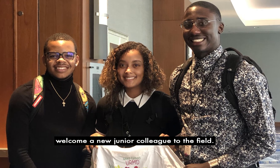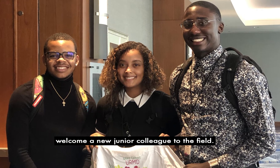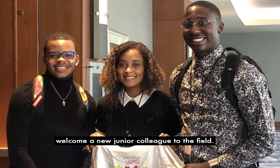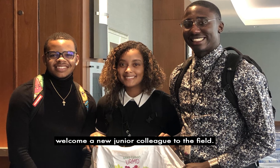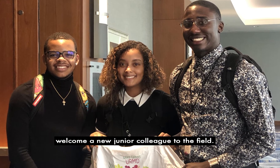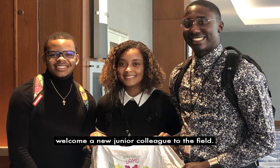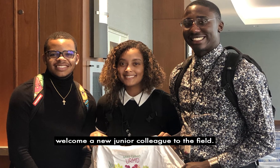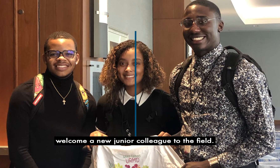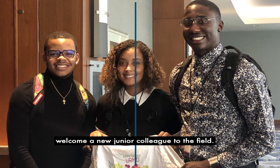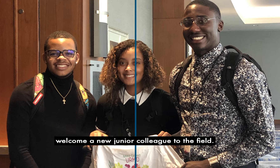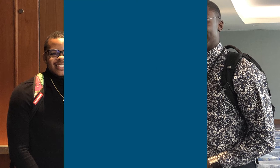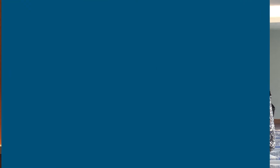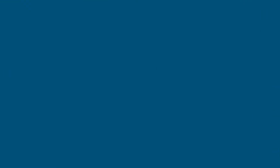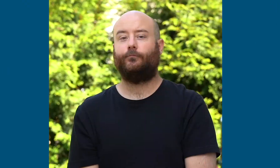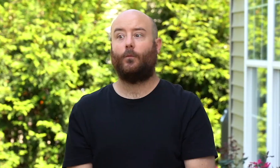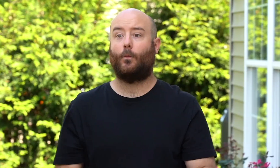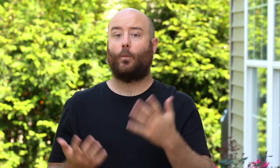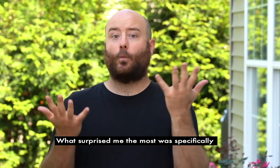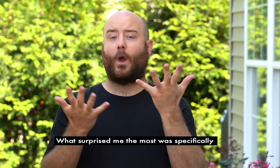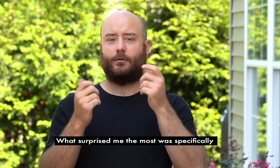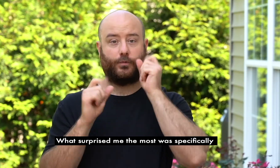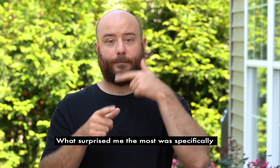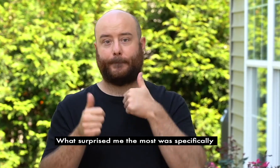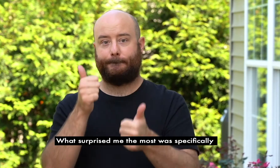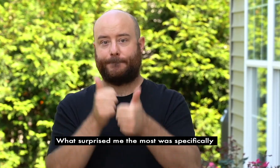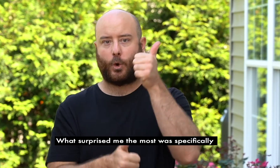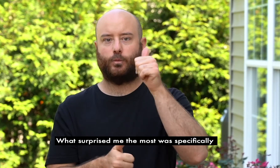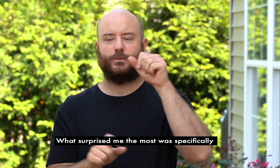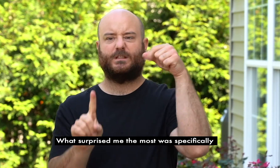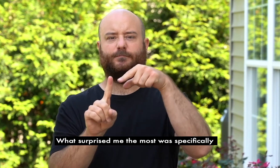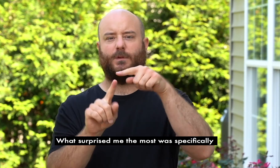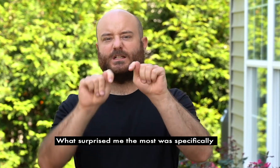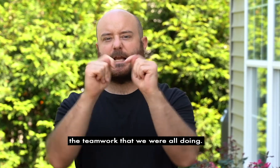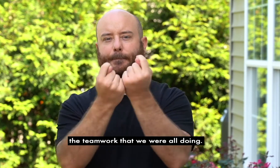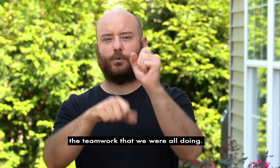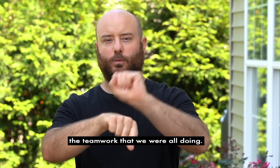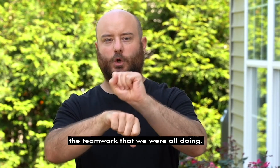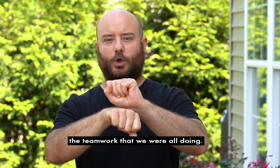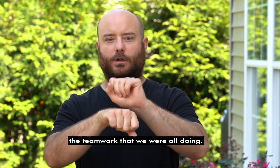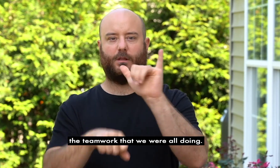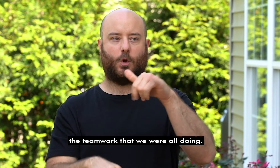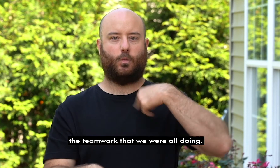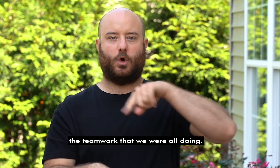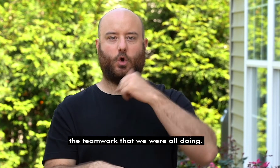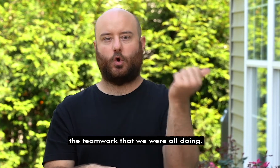new junior colleague to the field. What surprised me the most was specifically the teamwork that we were all doing.